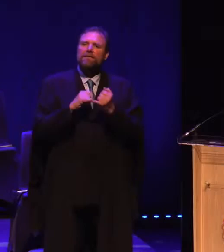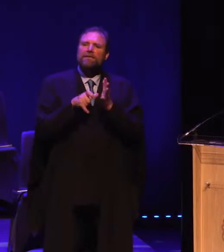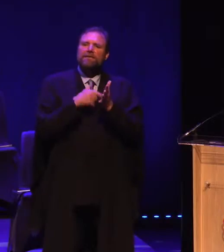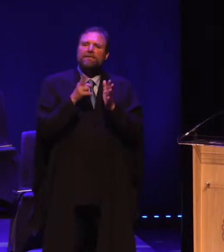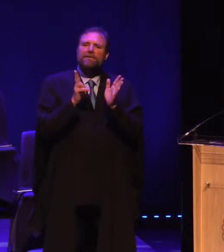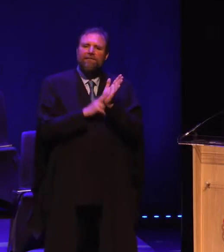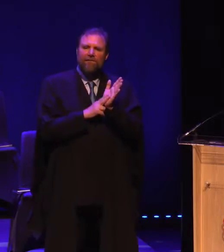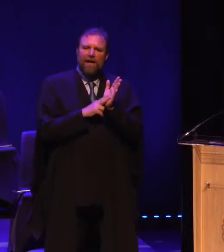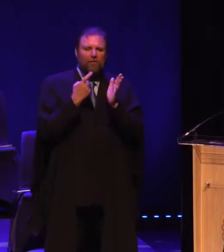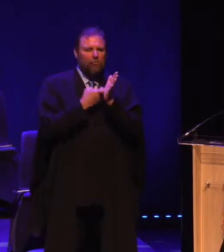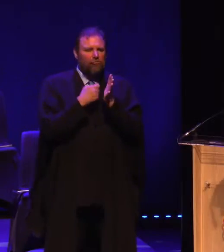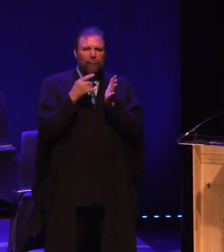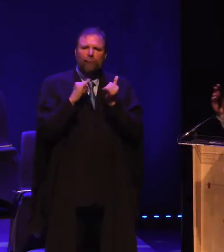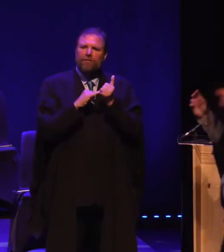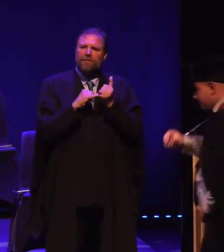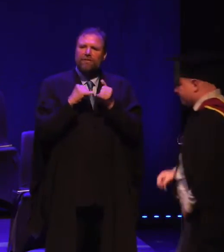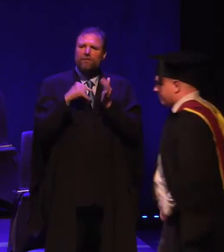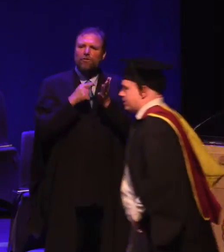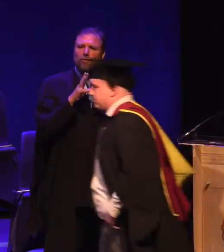Stefan Rhys Thomas.